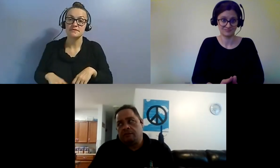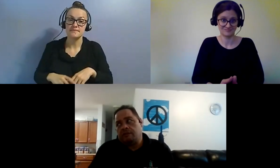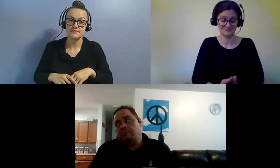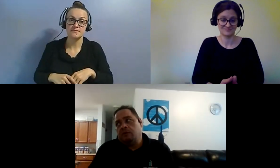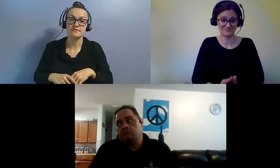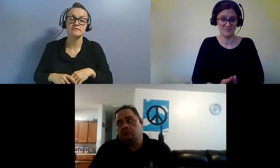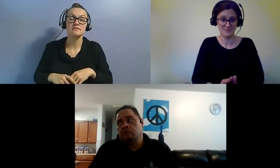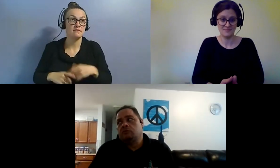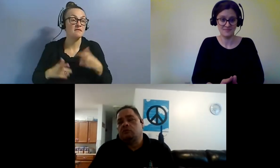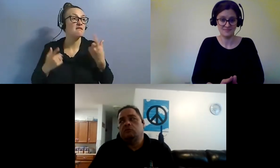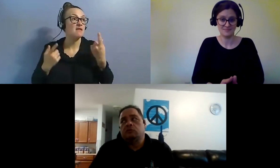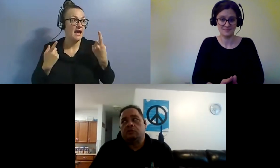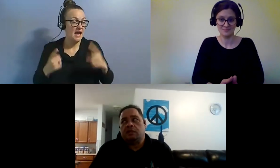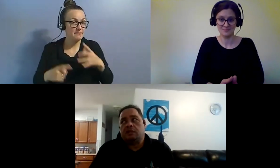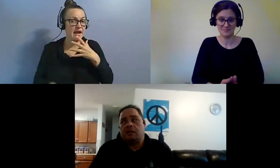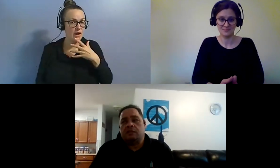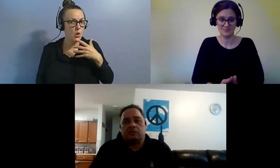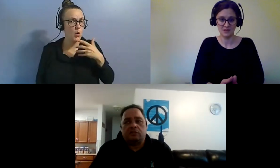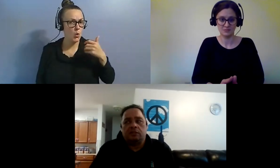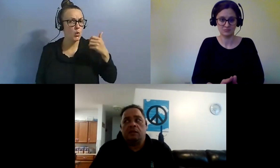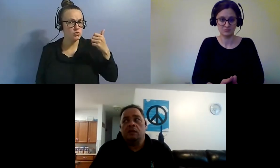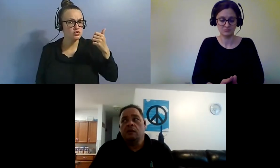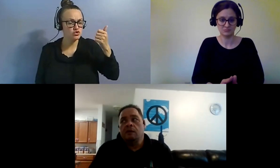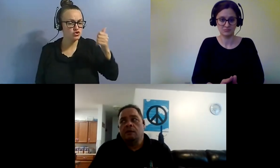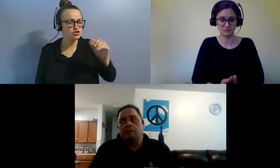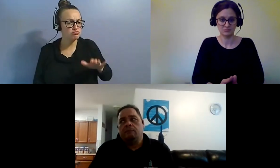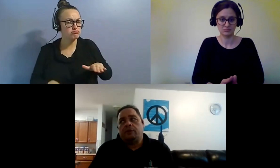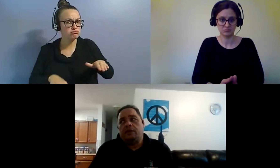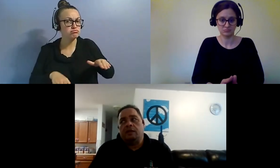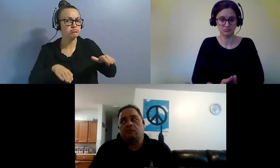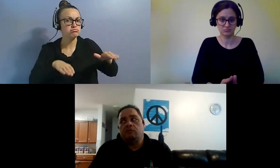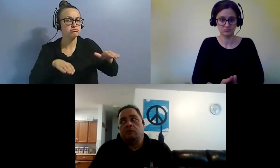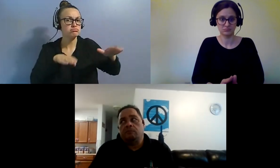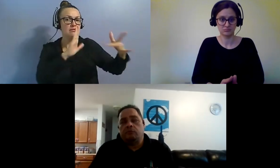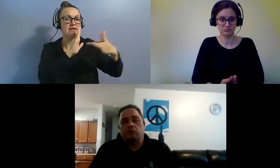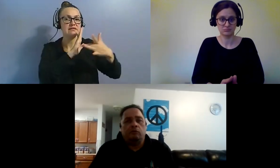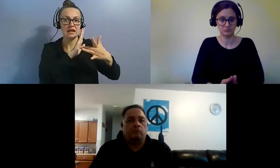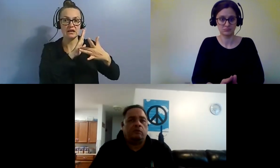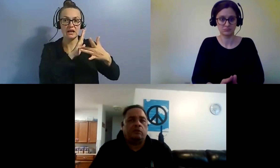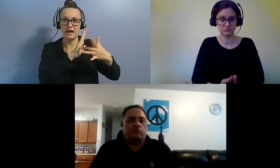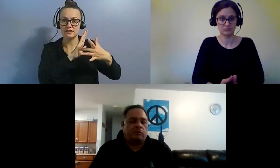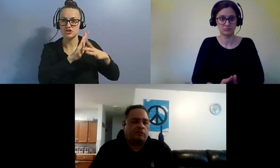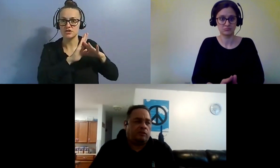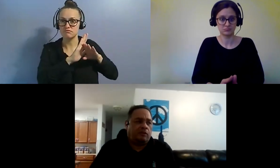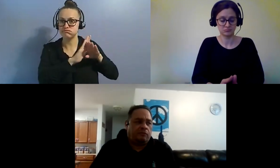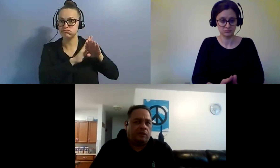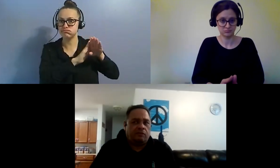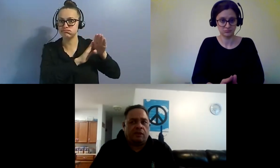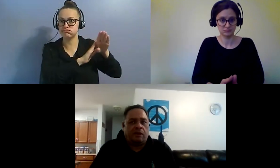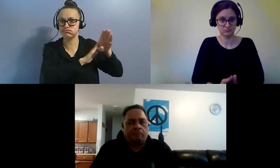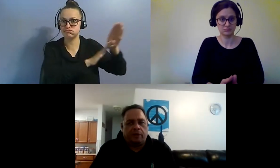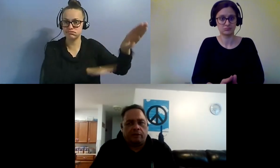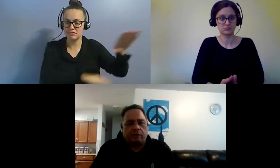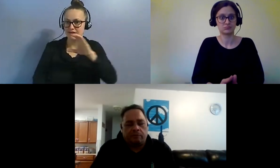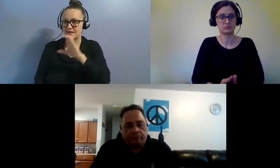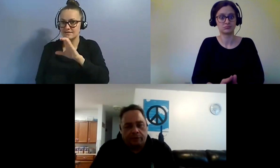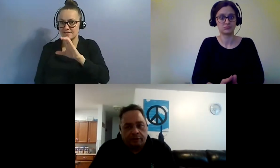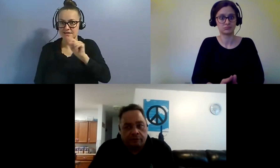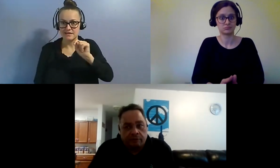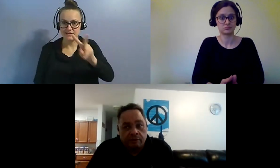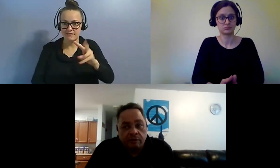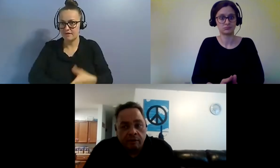Then as I moved through school, the technology began to improve. The CCTVs got better